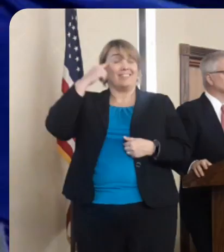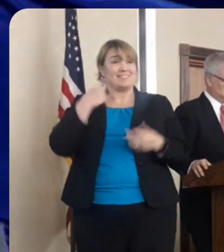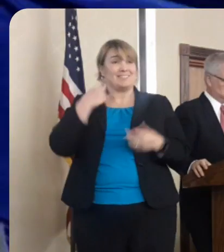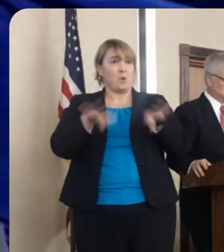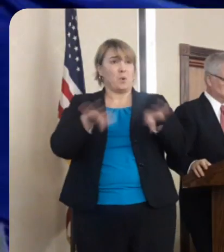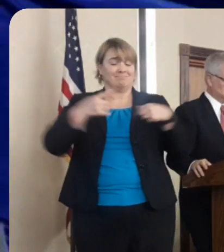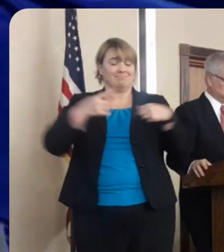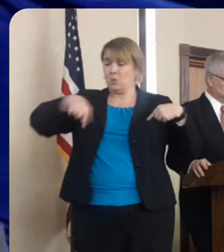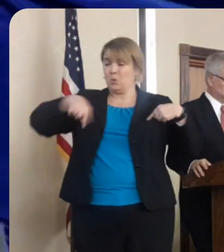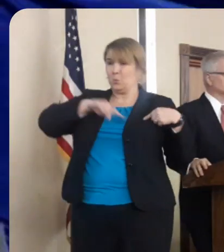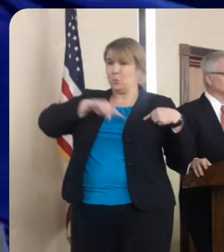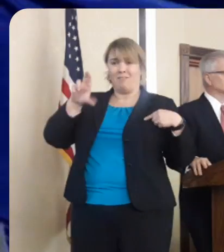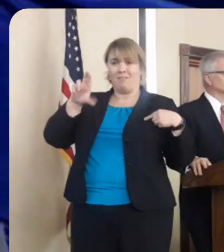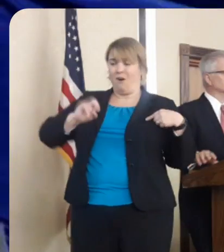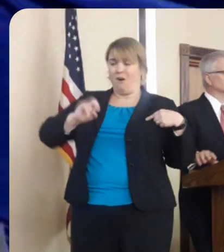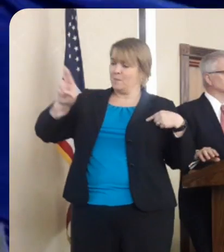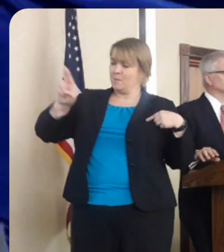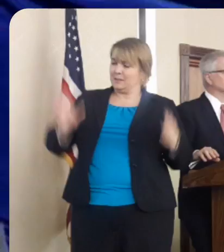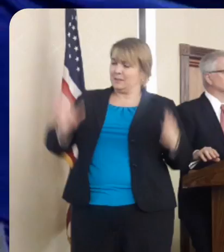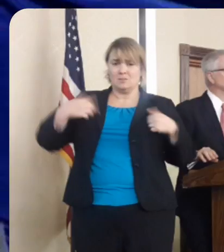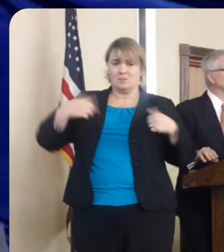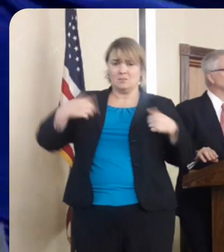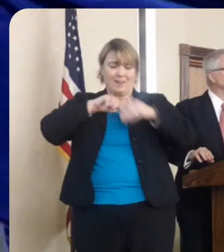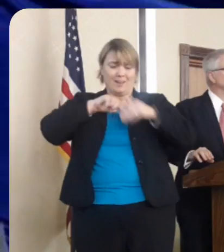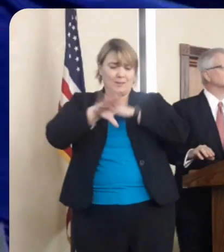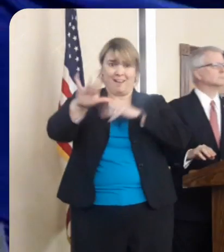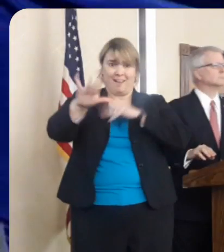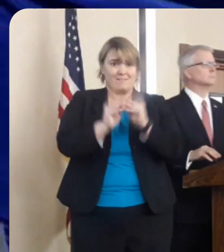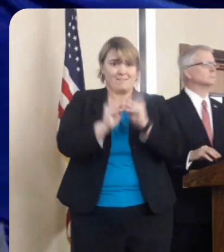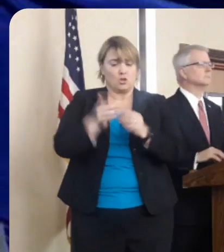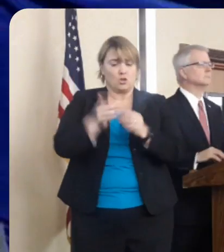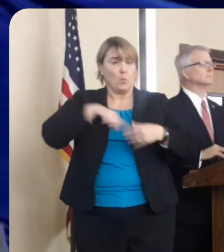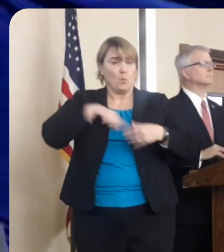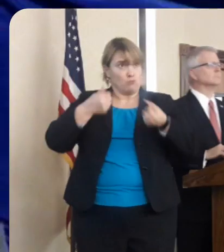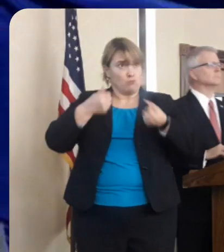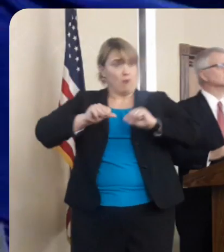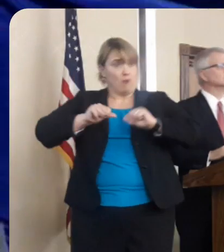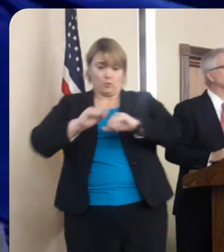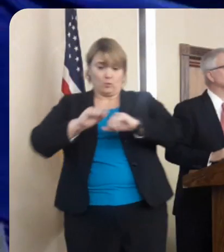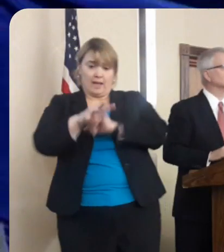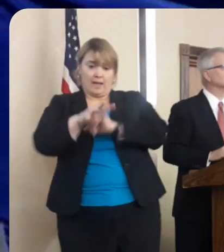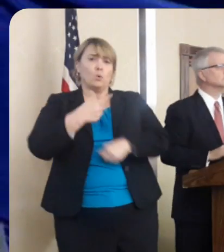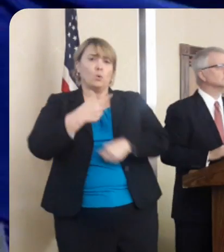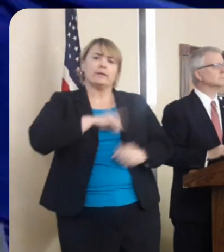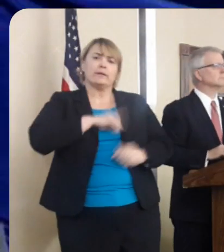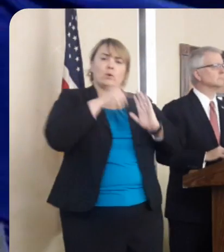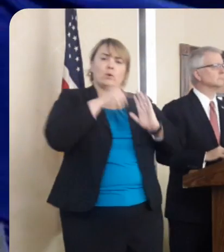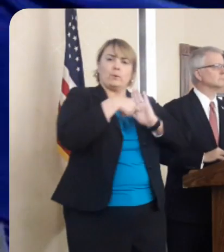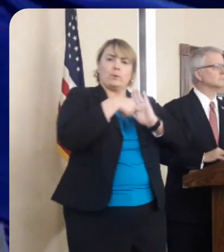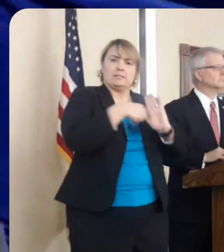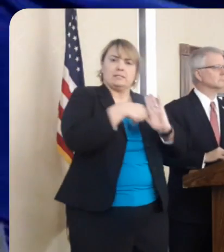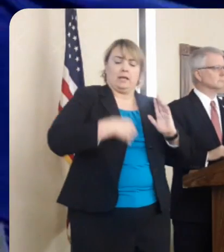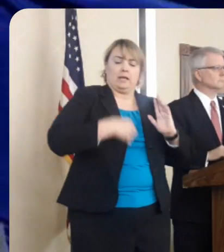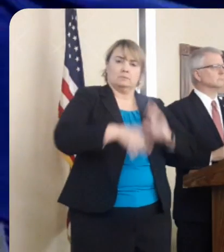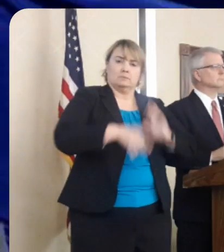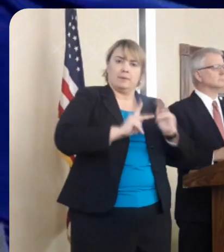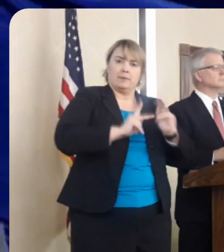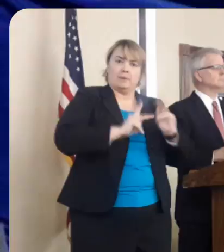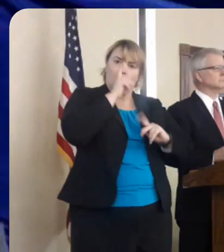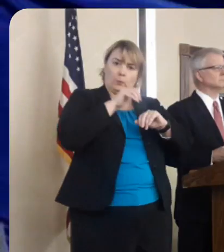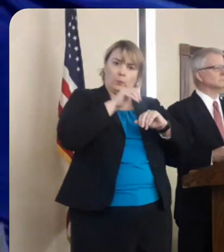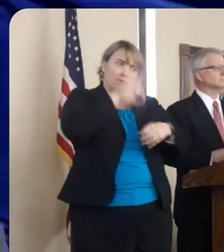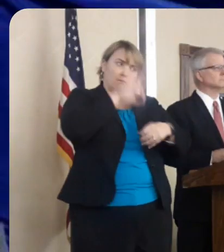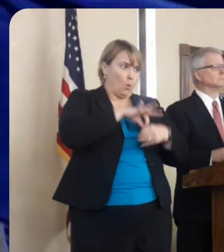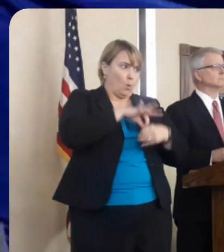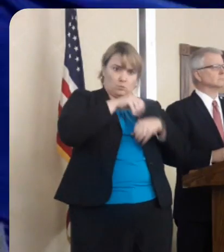we step into that convention, we're trying to affect, and we are representing the people that sent us. And it